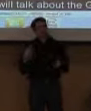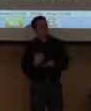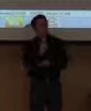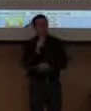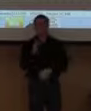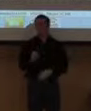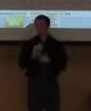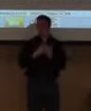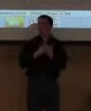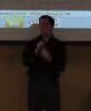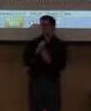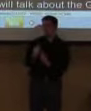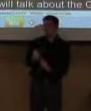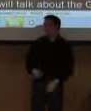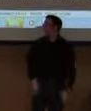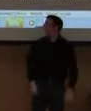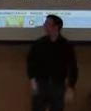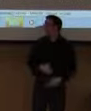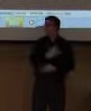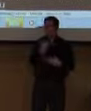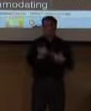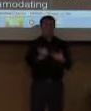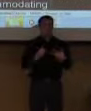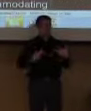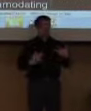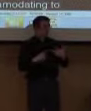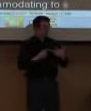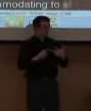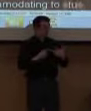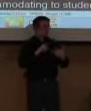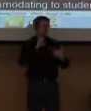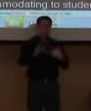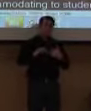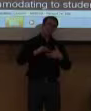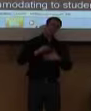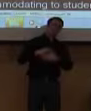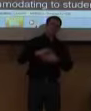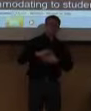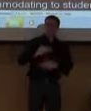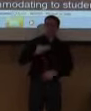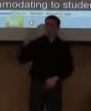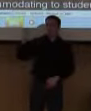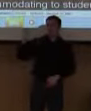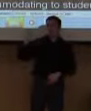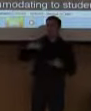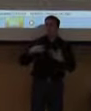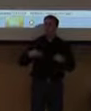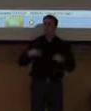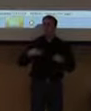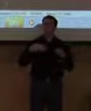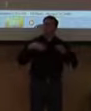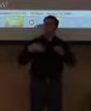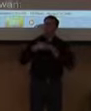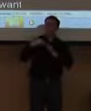certain situations. And then the third part will be really the meat of this part of the talk, where I describe a little more in